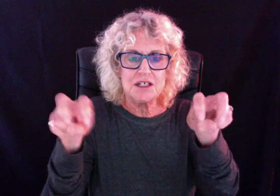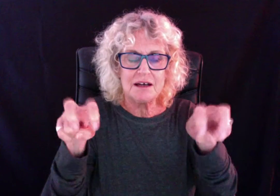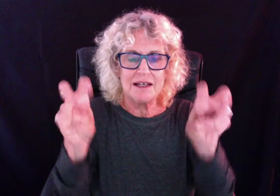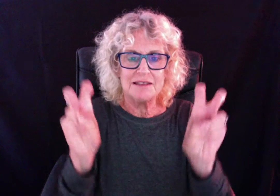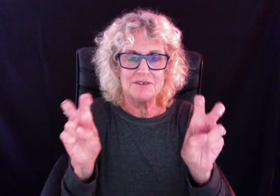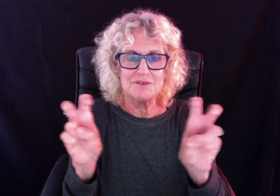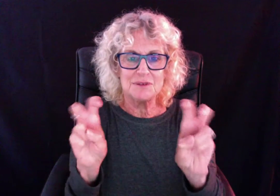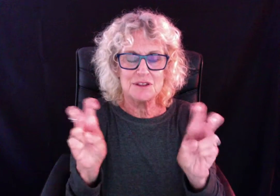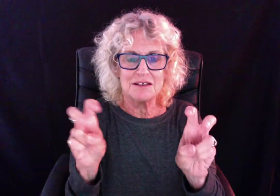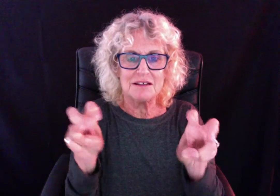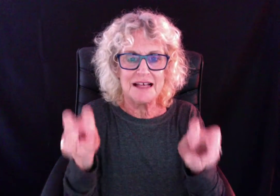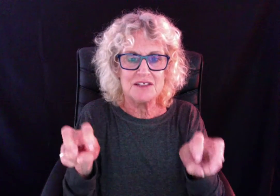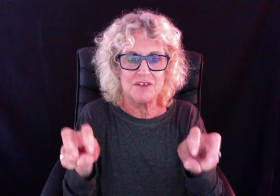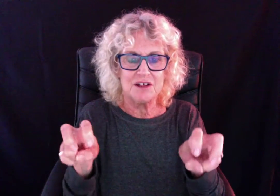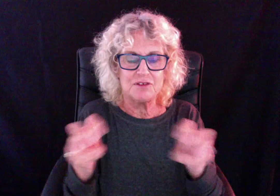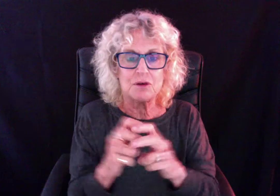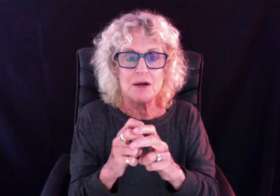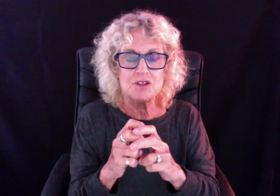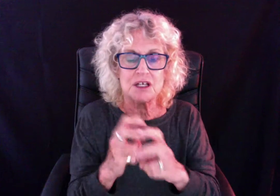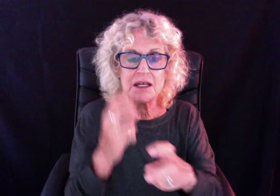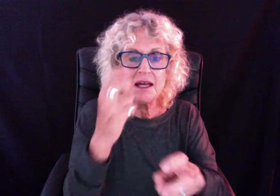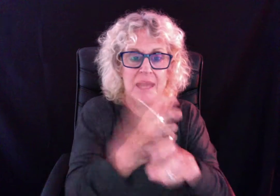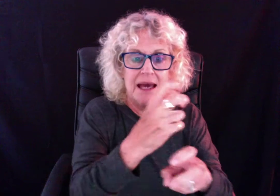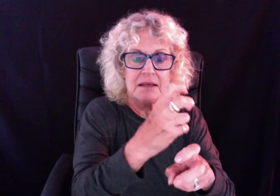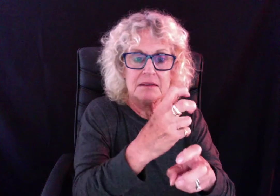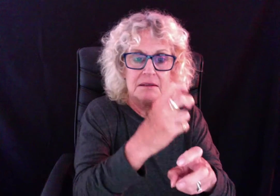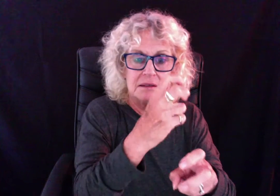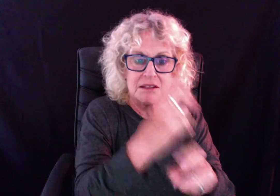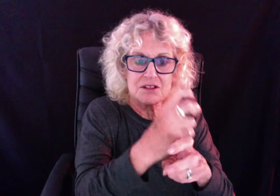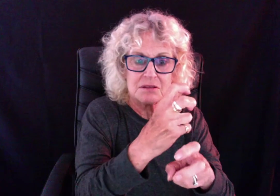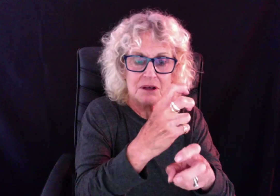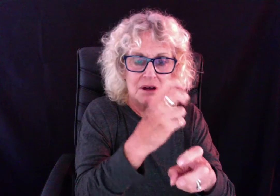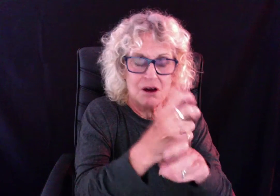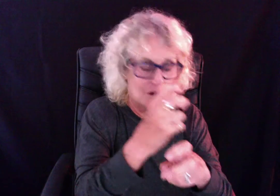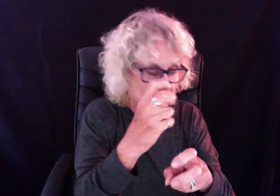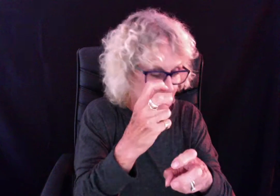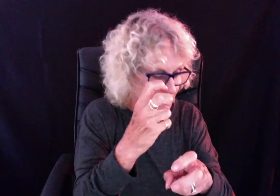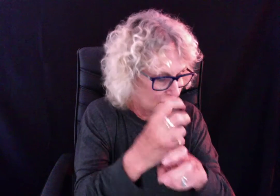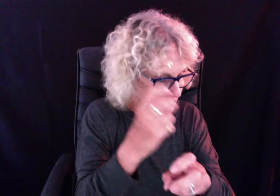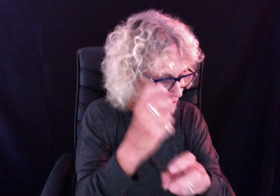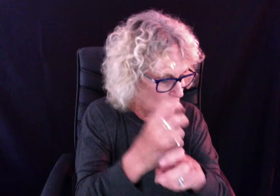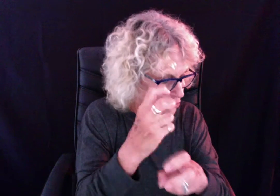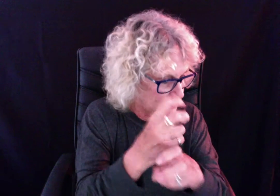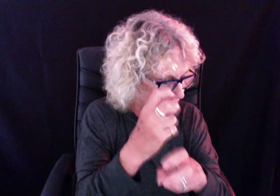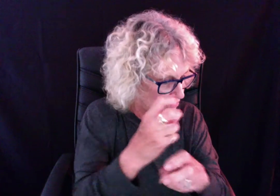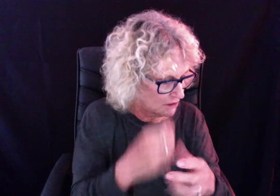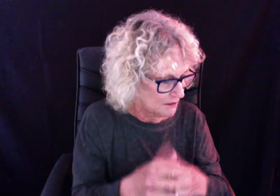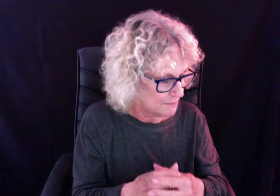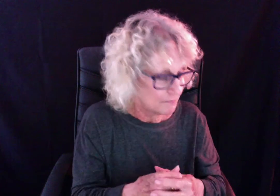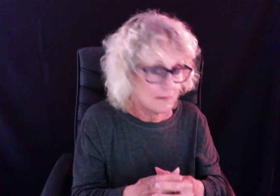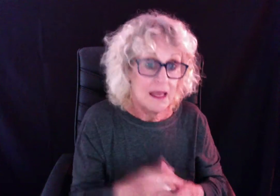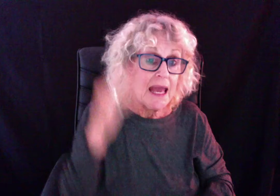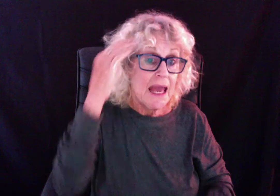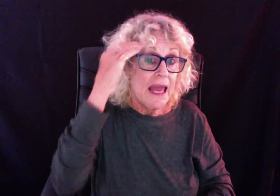kind of looks like a classifier for crouching, and it's hard or difficult.